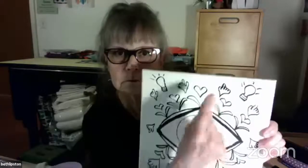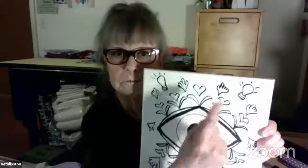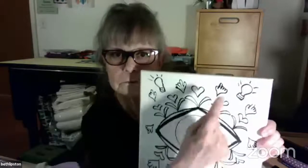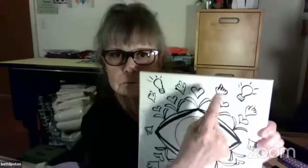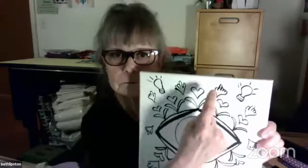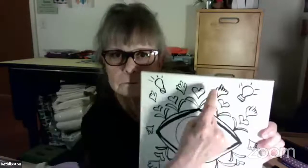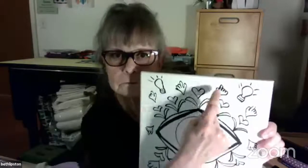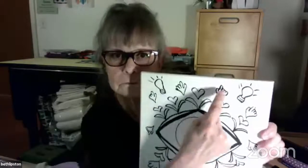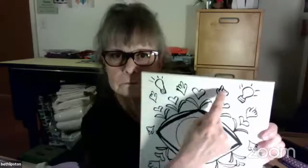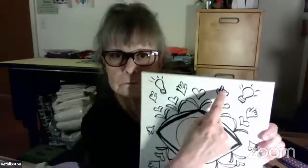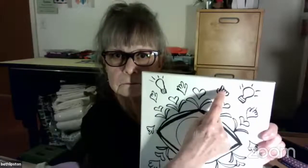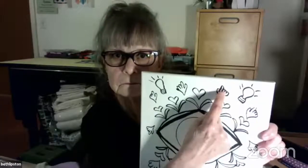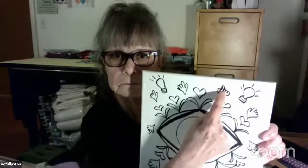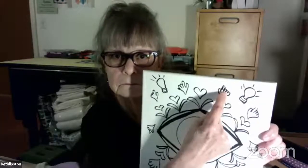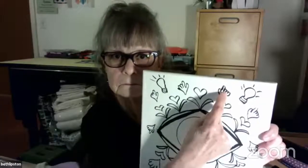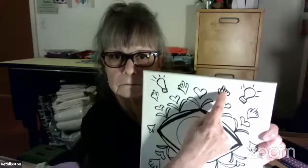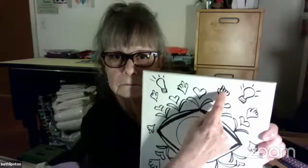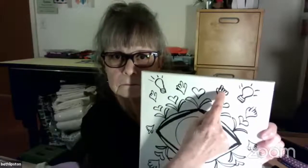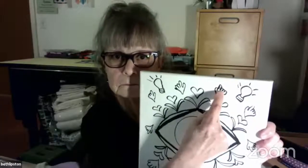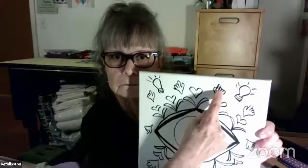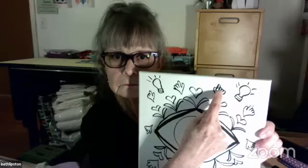yes, the light bulbs and the hand.